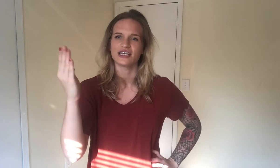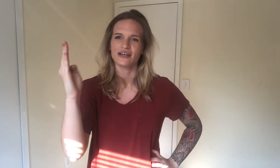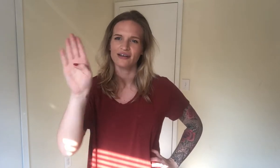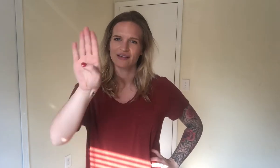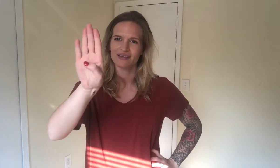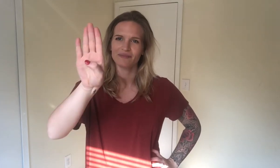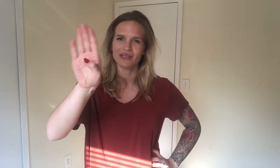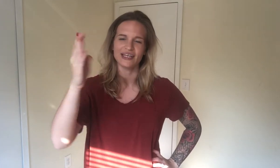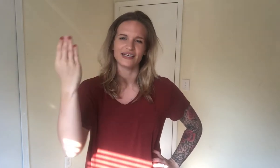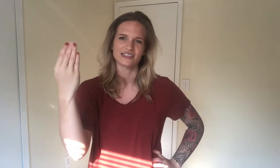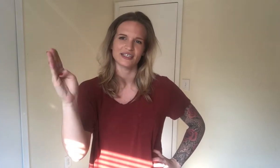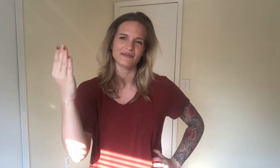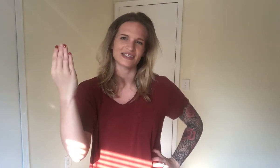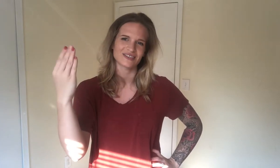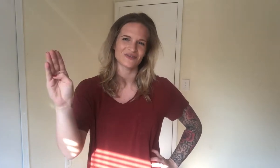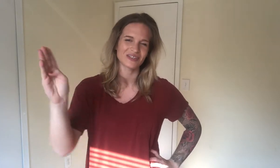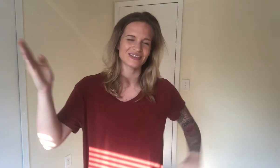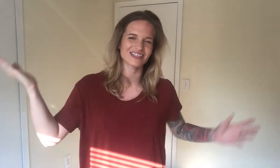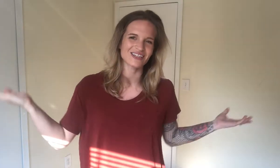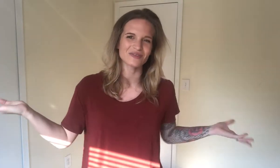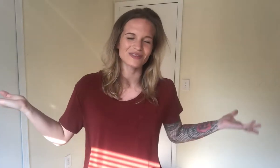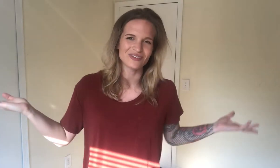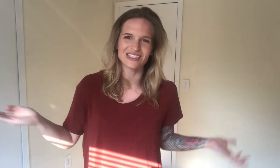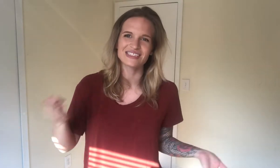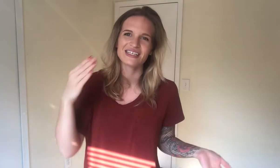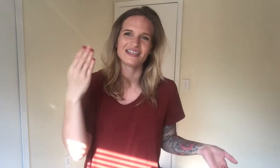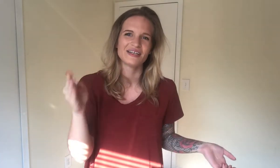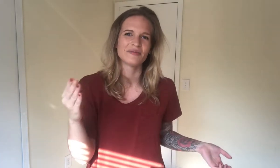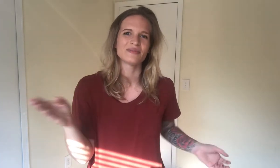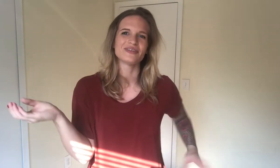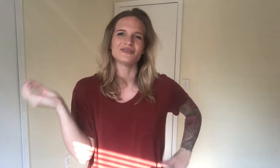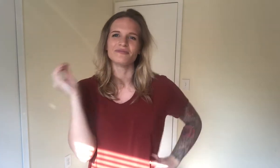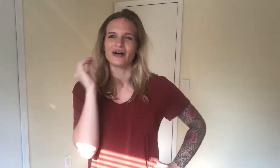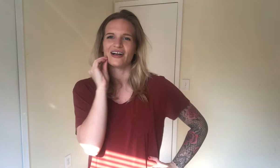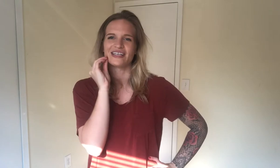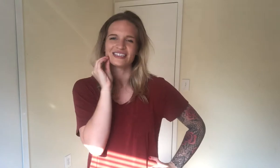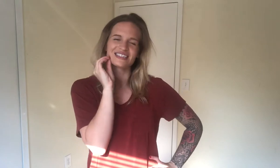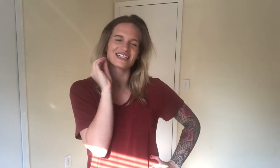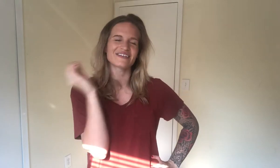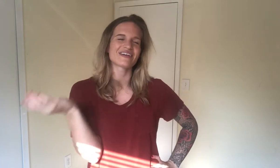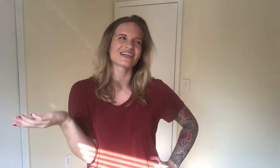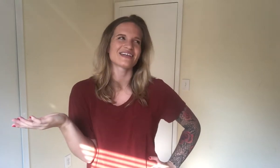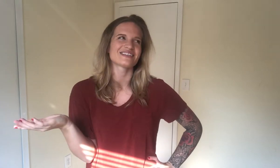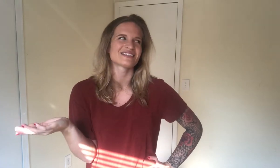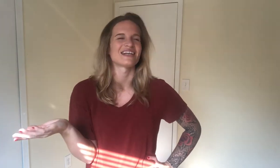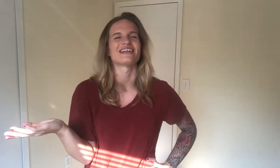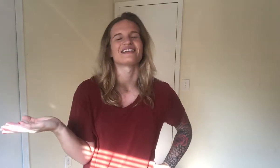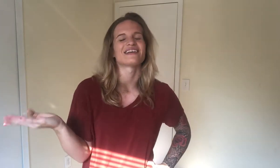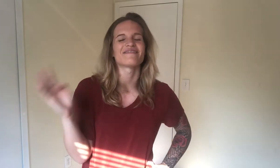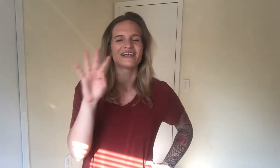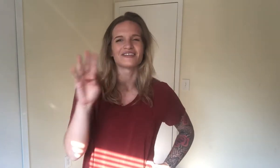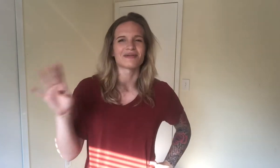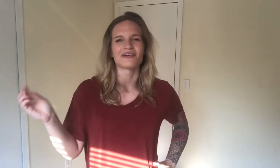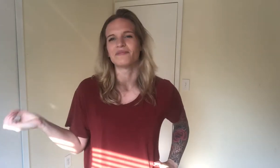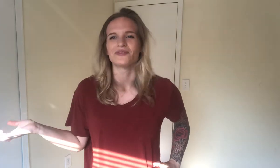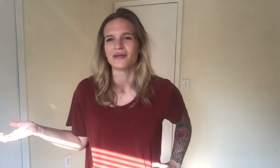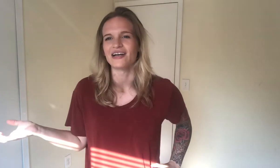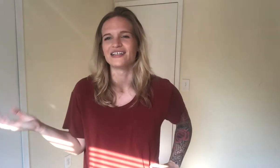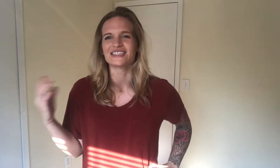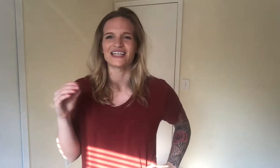shake the B hand shape, that's what the color blue is. Blue bonnets, instead of like signing like finger spelling blue bonnets, I